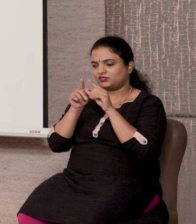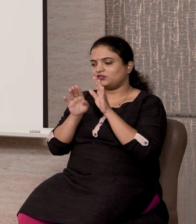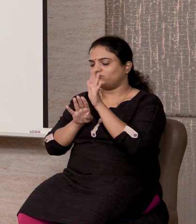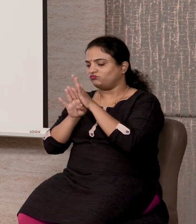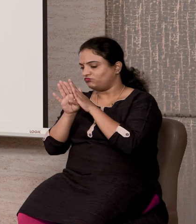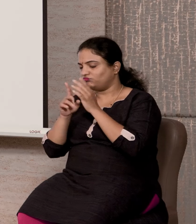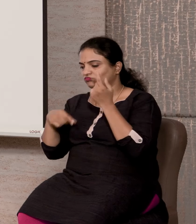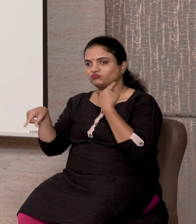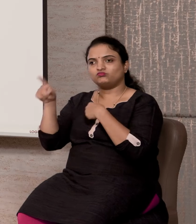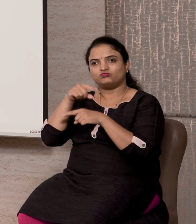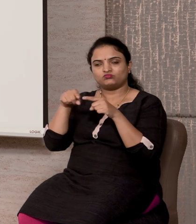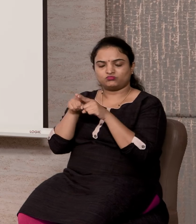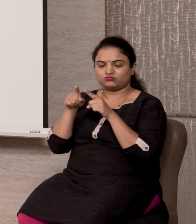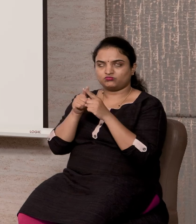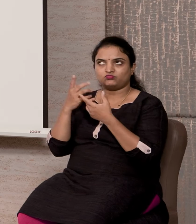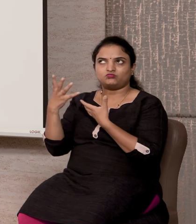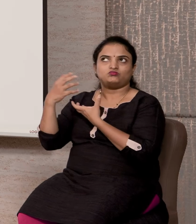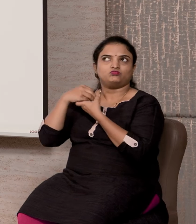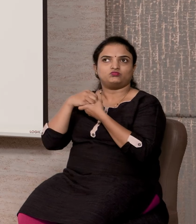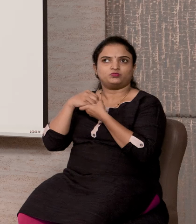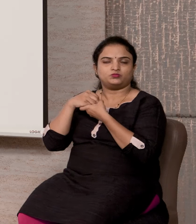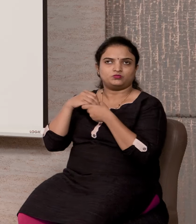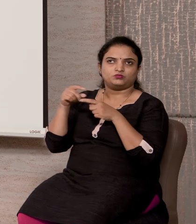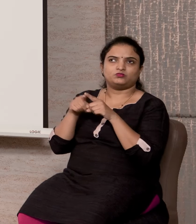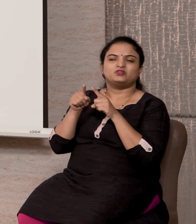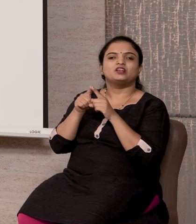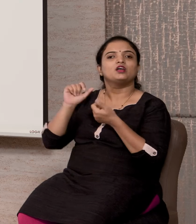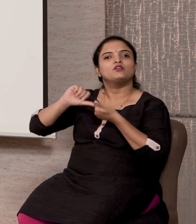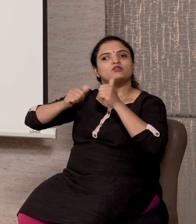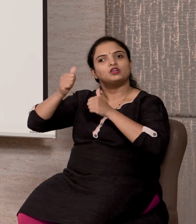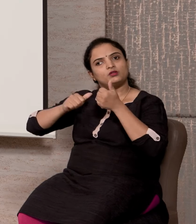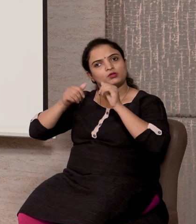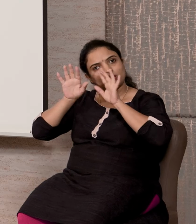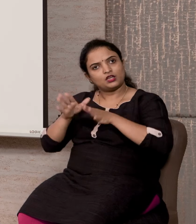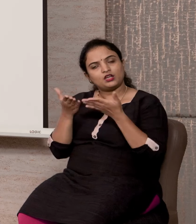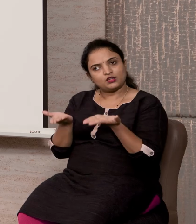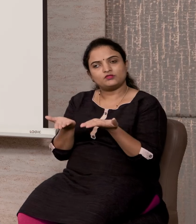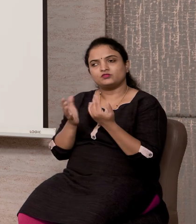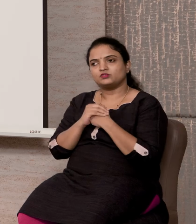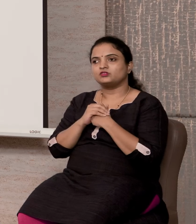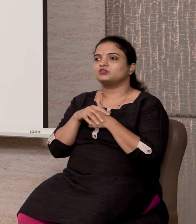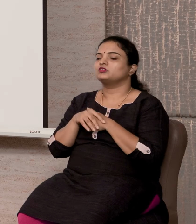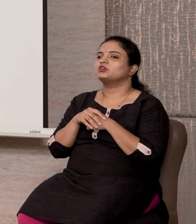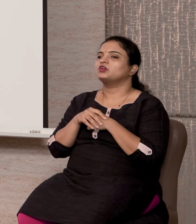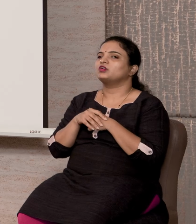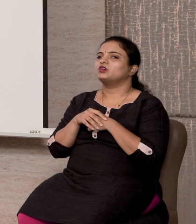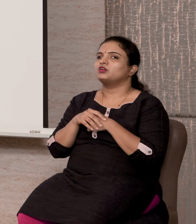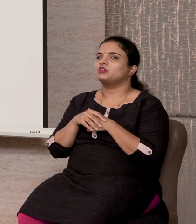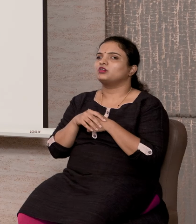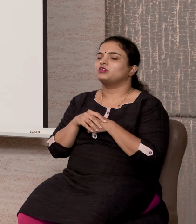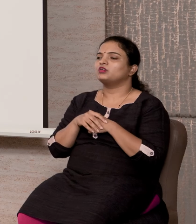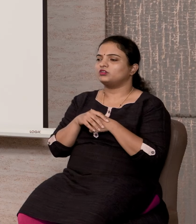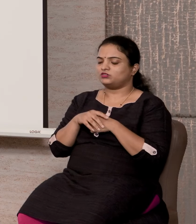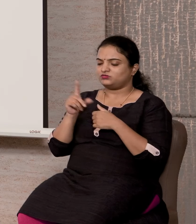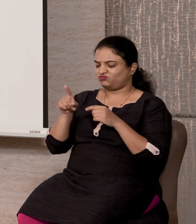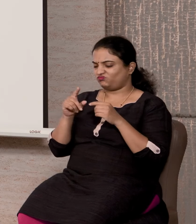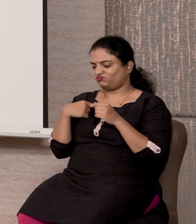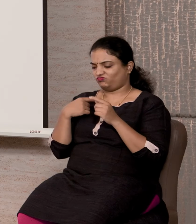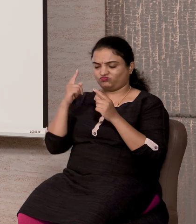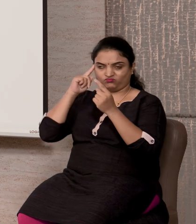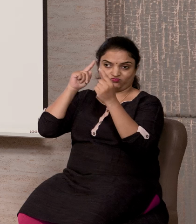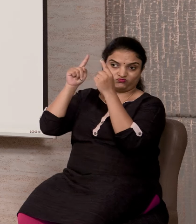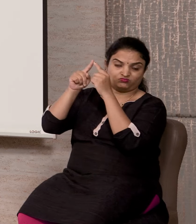this course, they will incorporate accessibility. There's peer feedback and so on. And we were able to, achieve